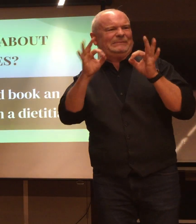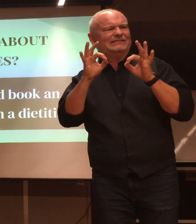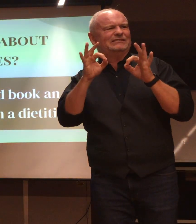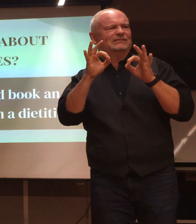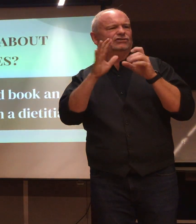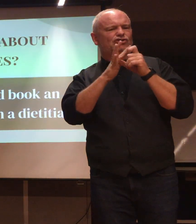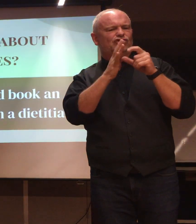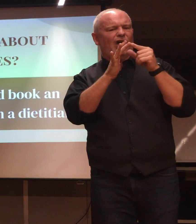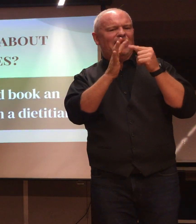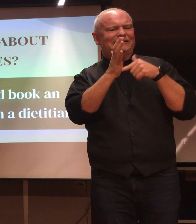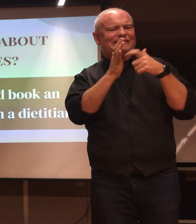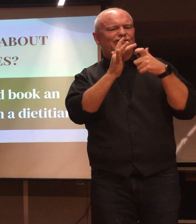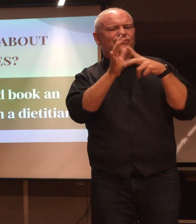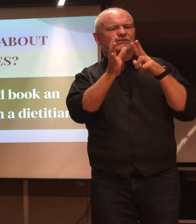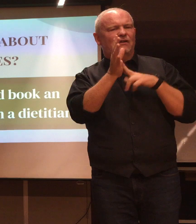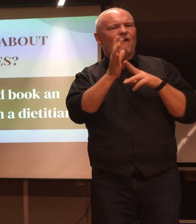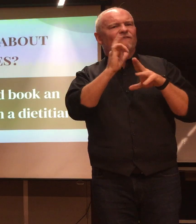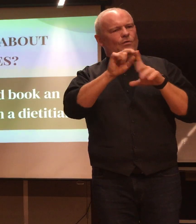diet advice.